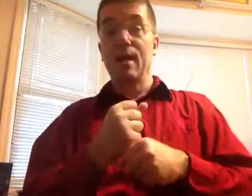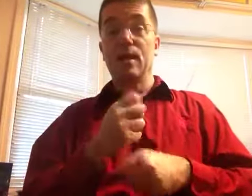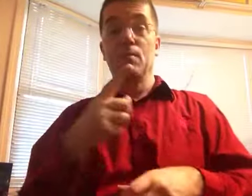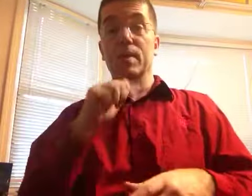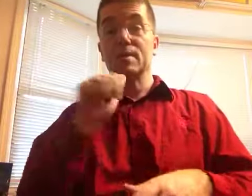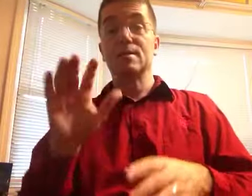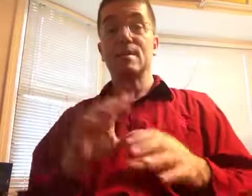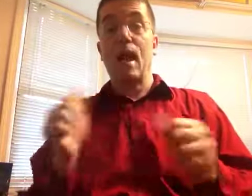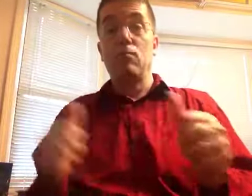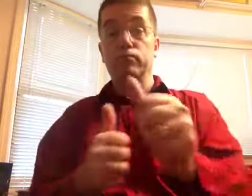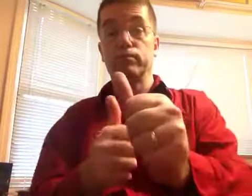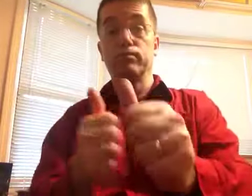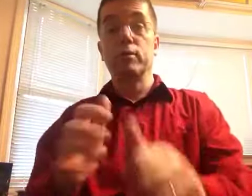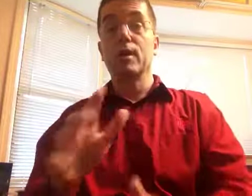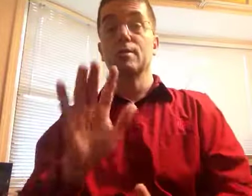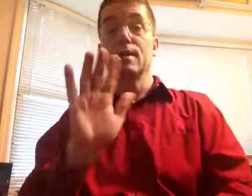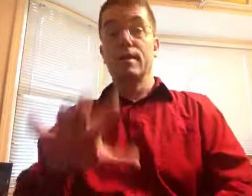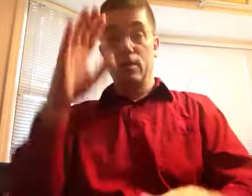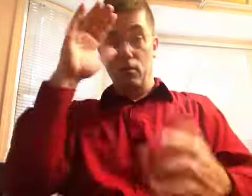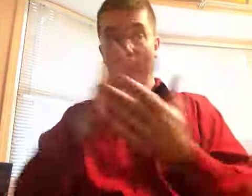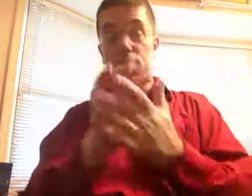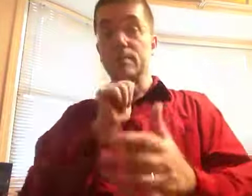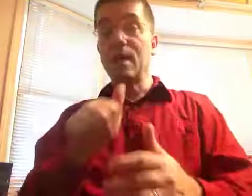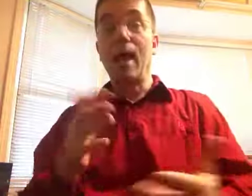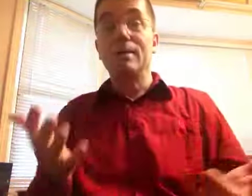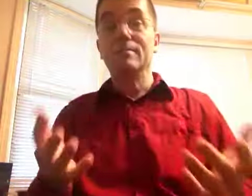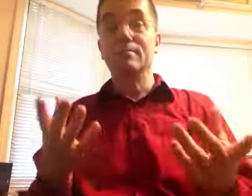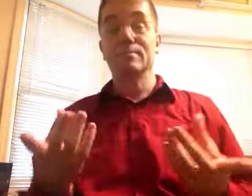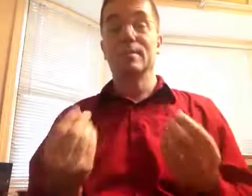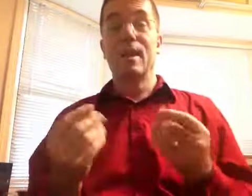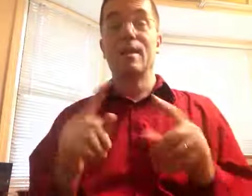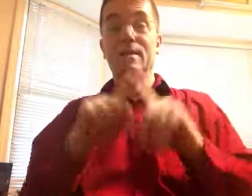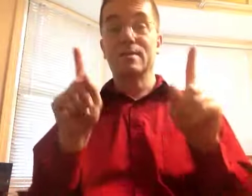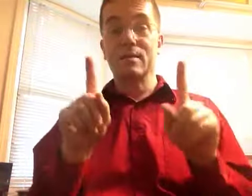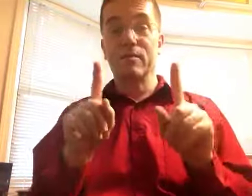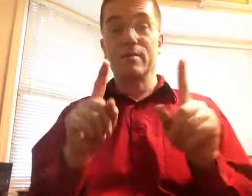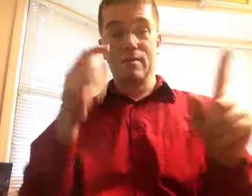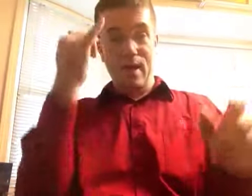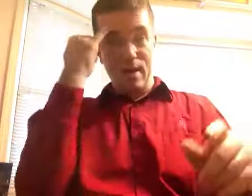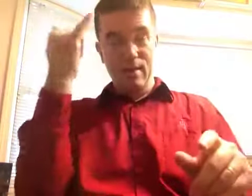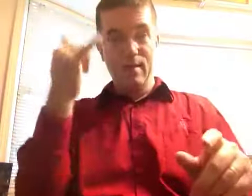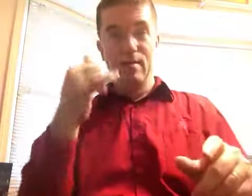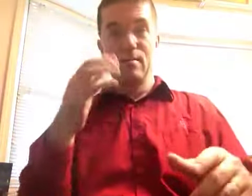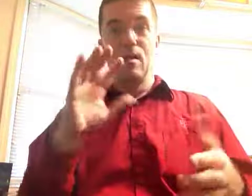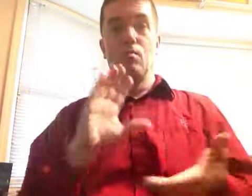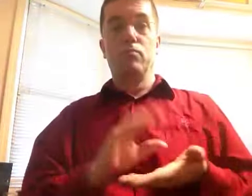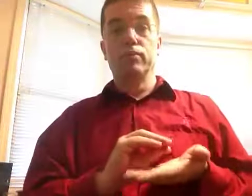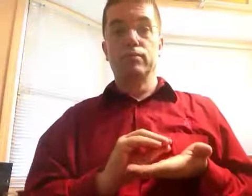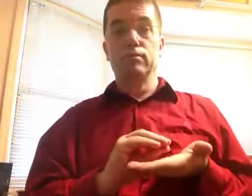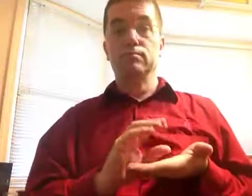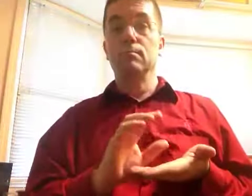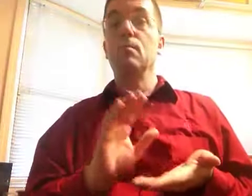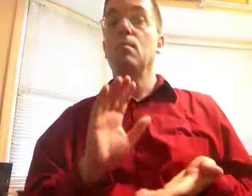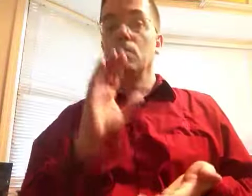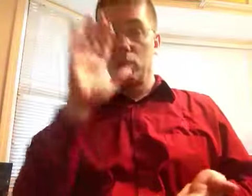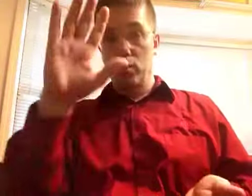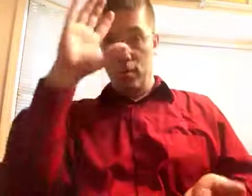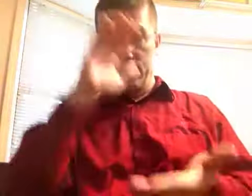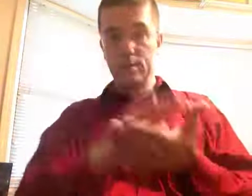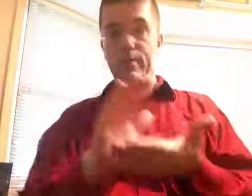there chasing it, then that's a different thing than the economy is still sucking wind in Minneapolis. And I don't know